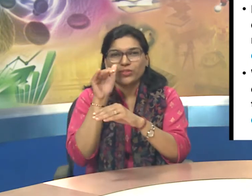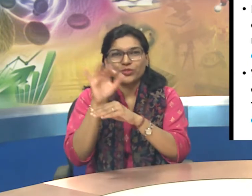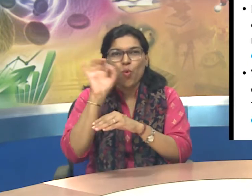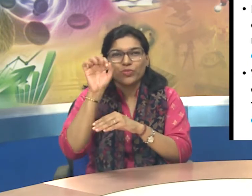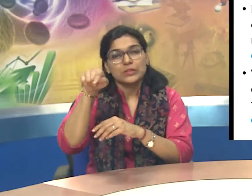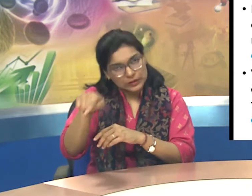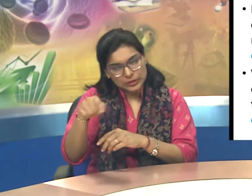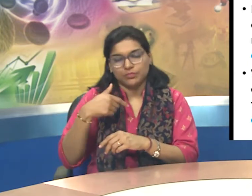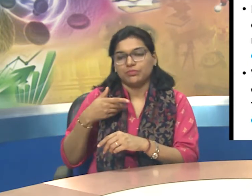post offices,